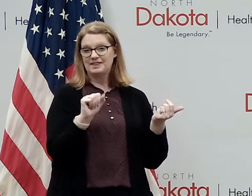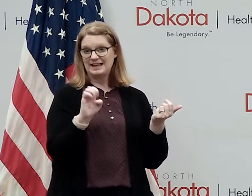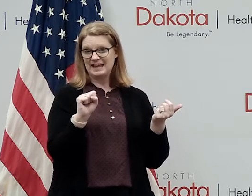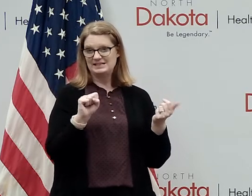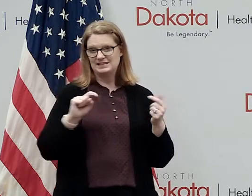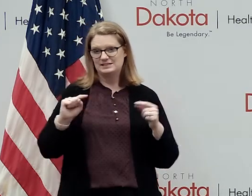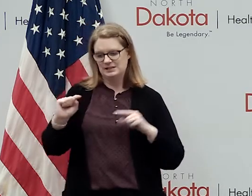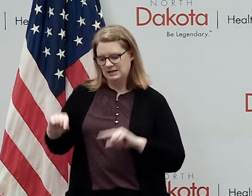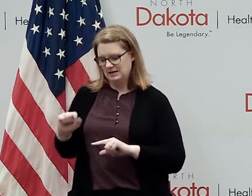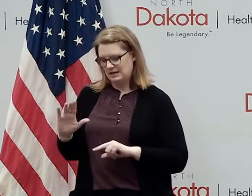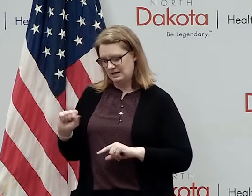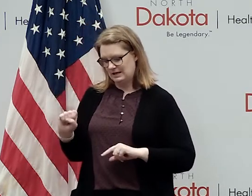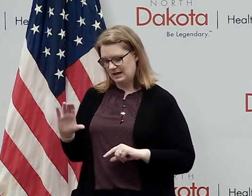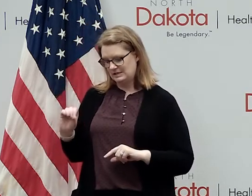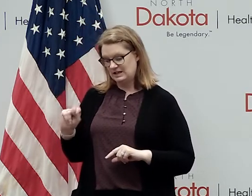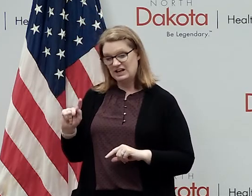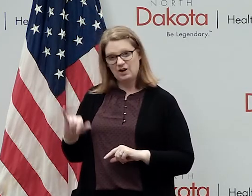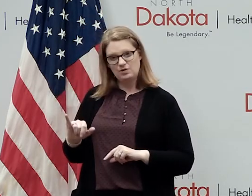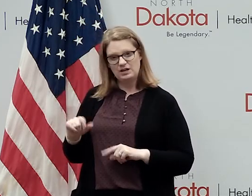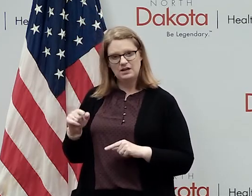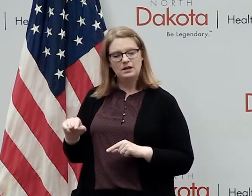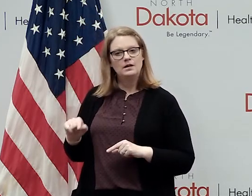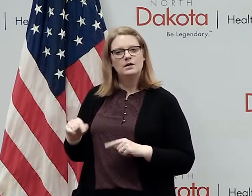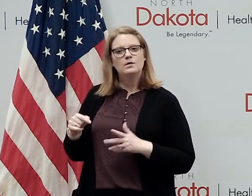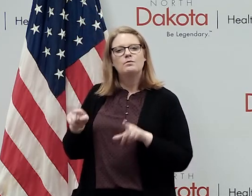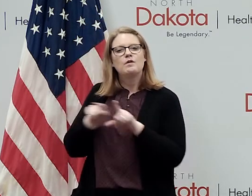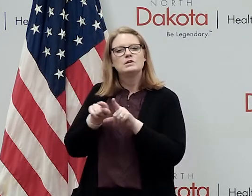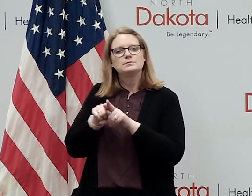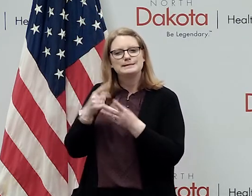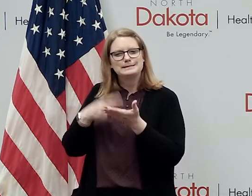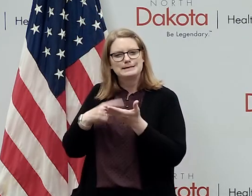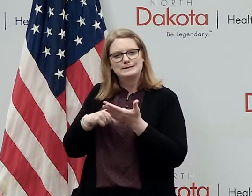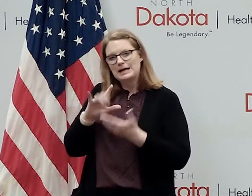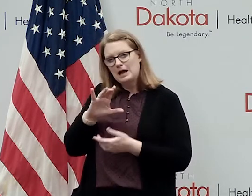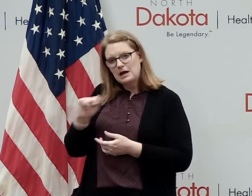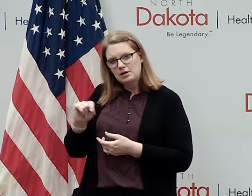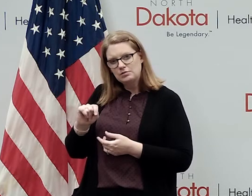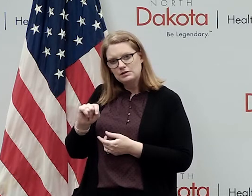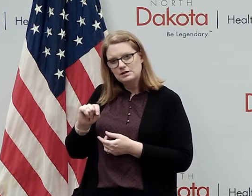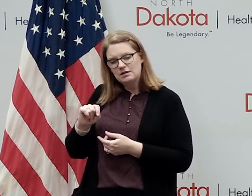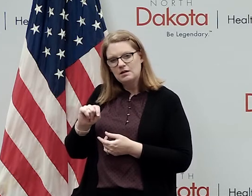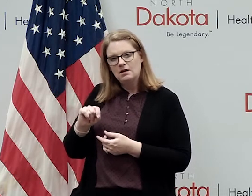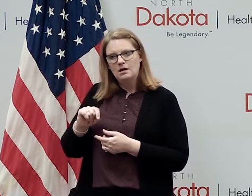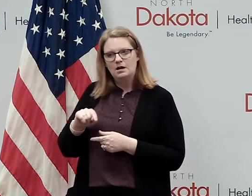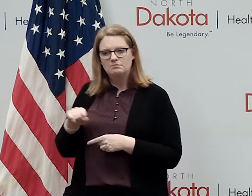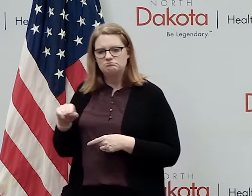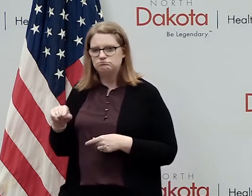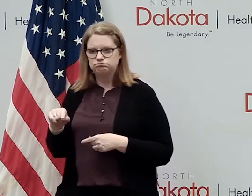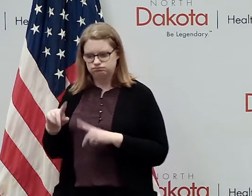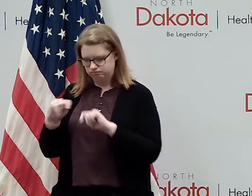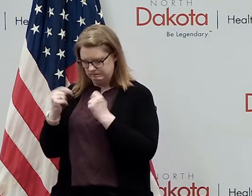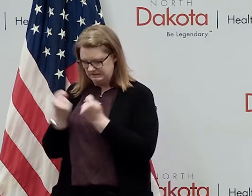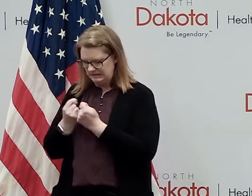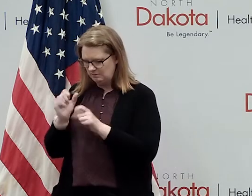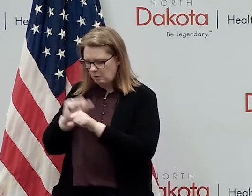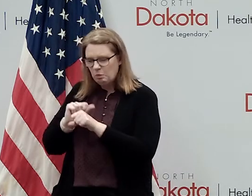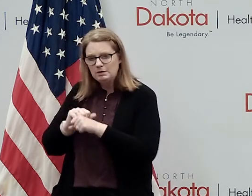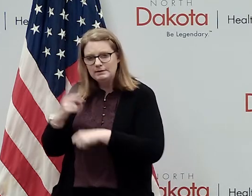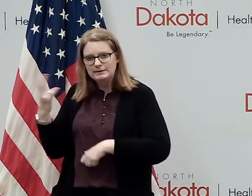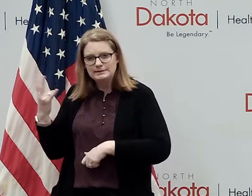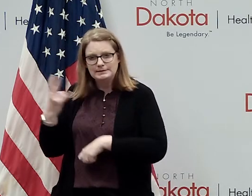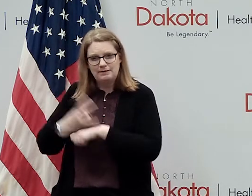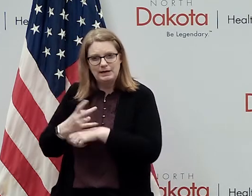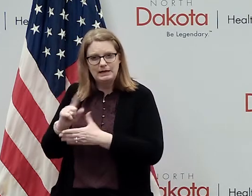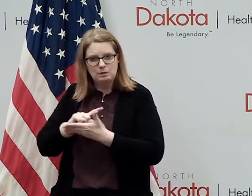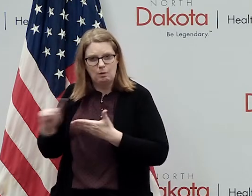Cass County hasn't just been testing. We've talked about contact tracing, but we've had a great team working super hard 7 days a week in